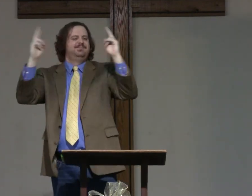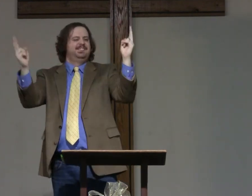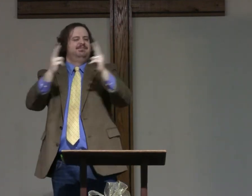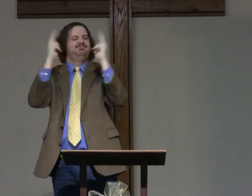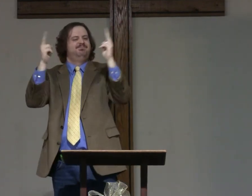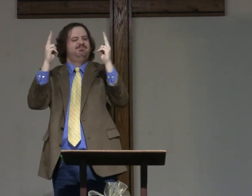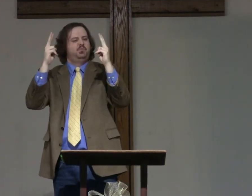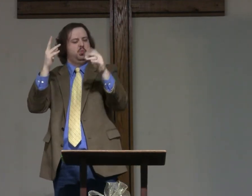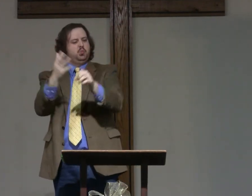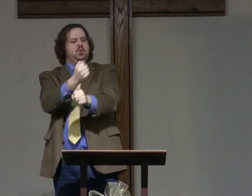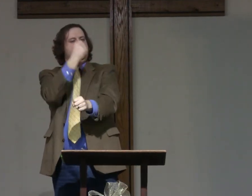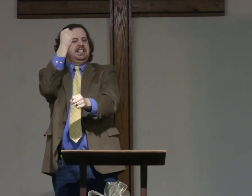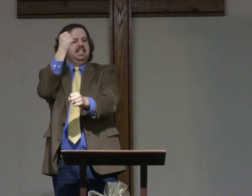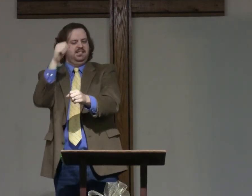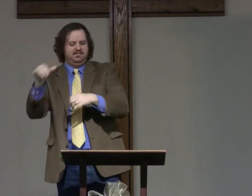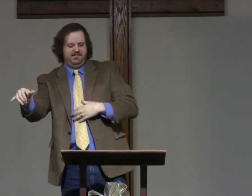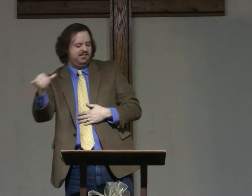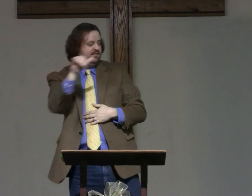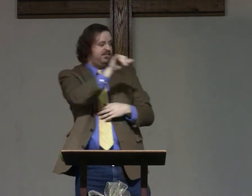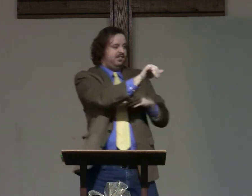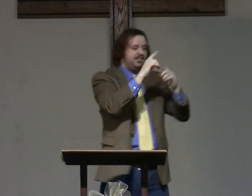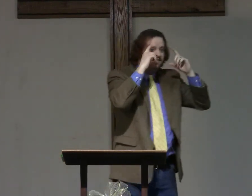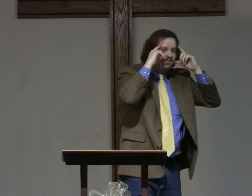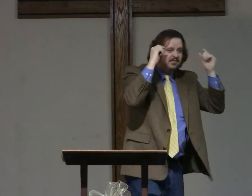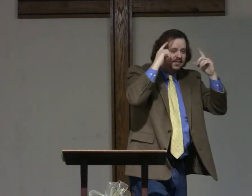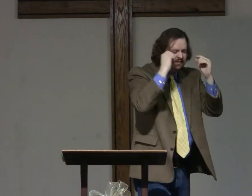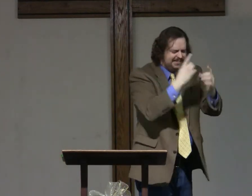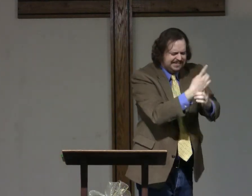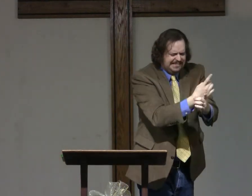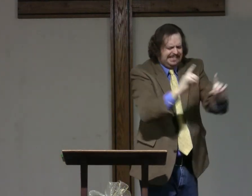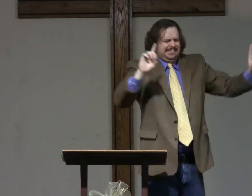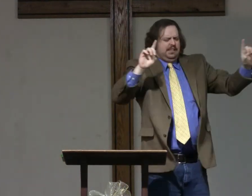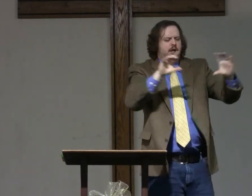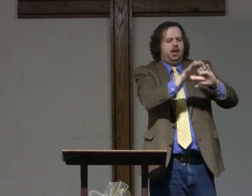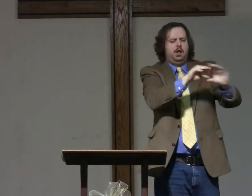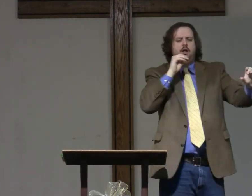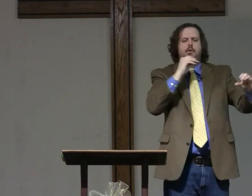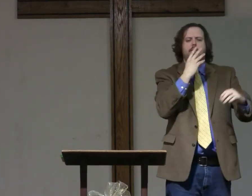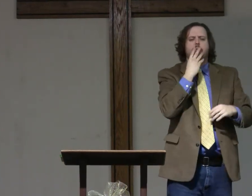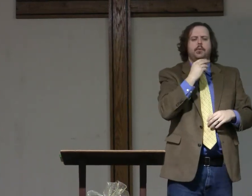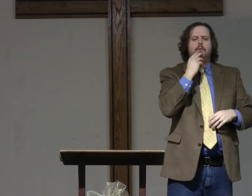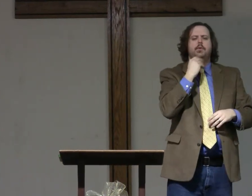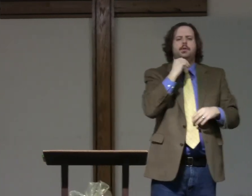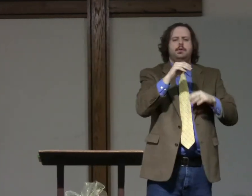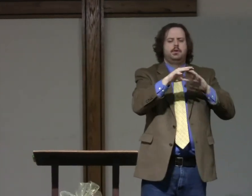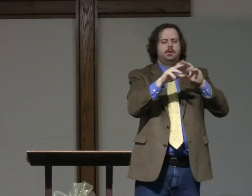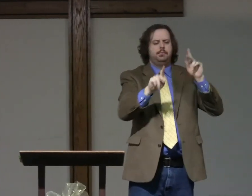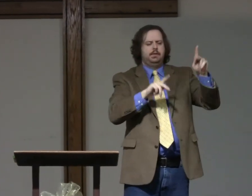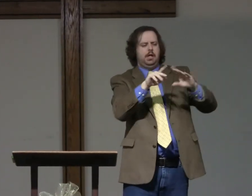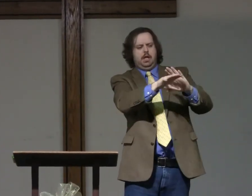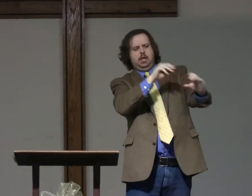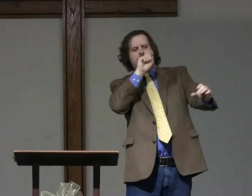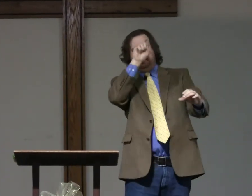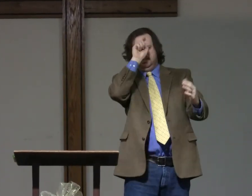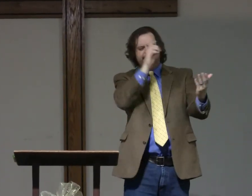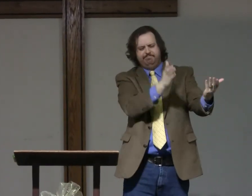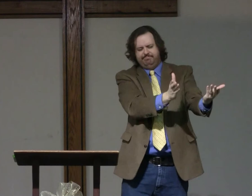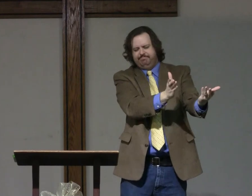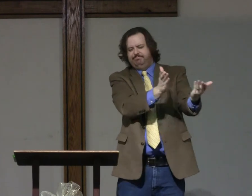over death. So he's won the victory. And Moses delivered the Hebrews out of